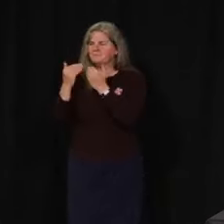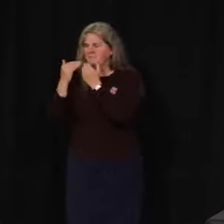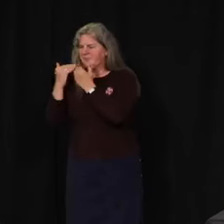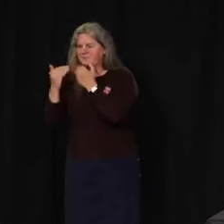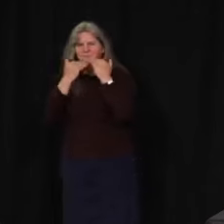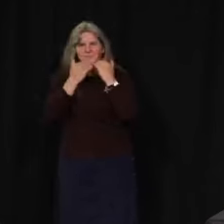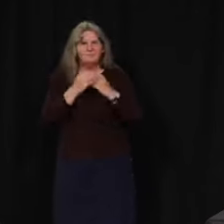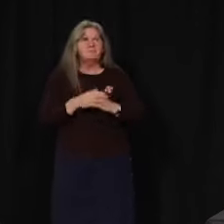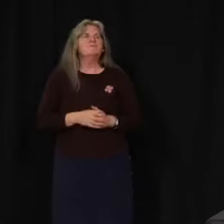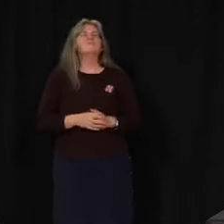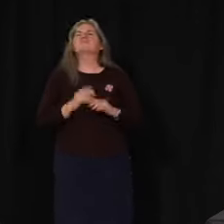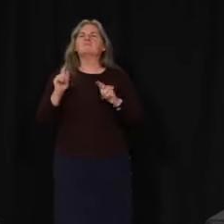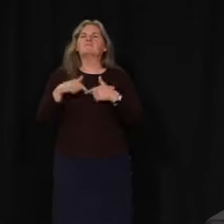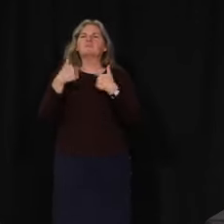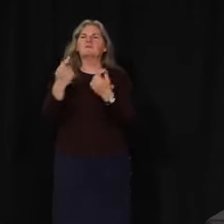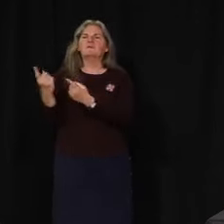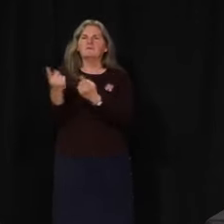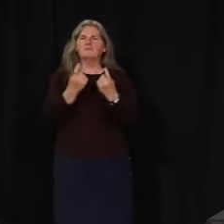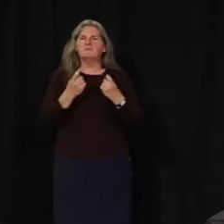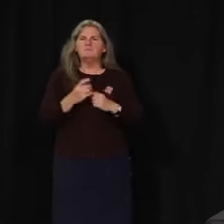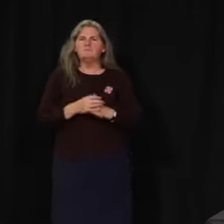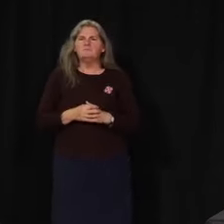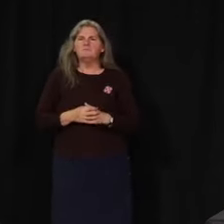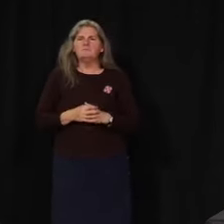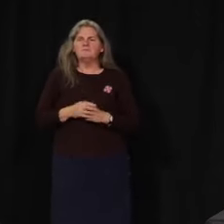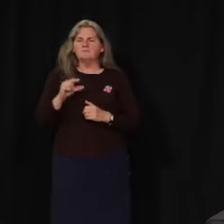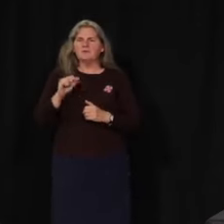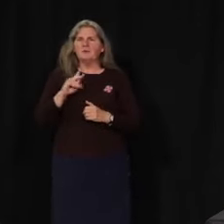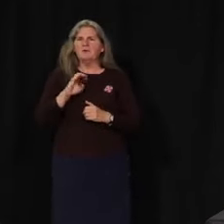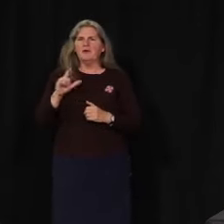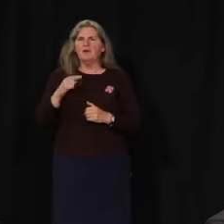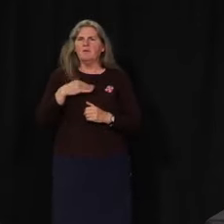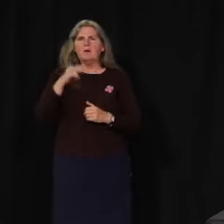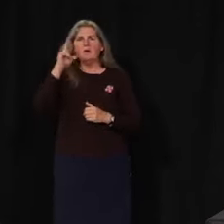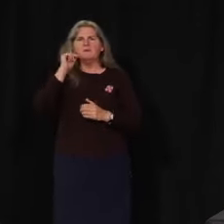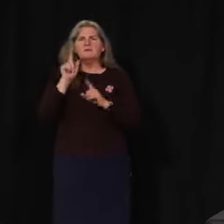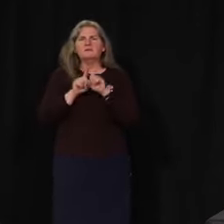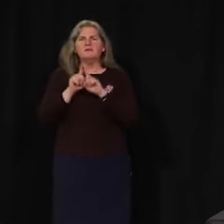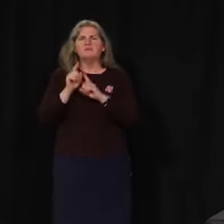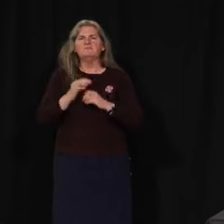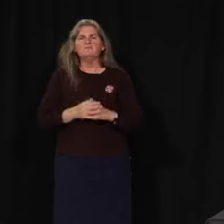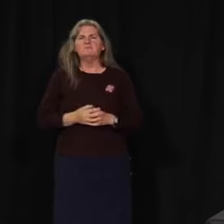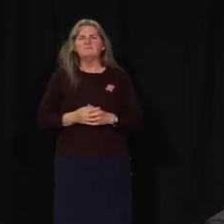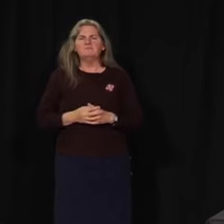Dr. Hanley. We'll now go to the phone lines, and we'll start with Gabrielle, Whitehorse Star.